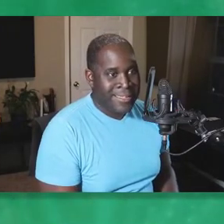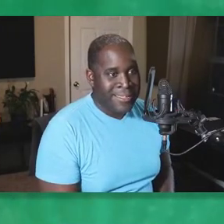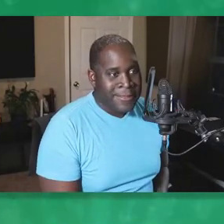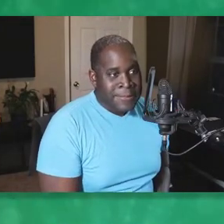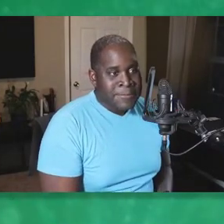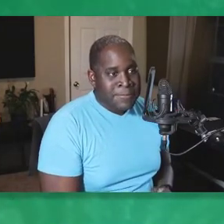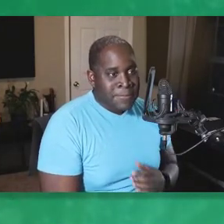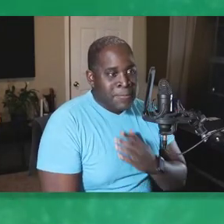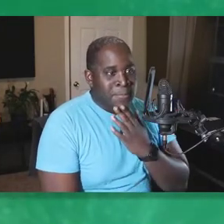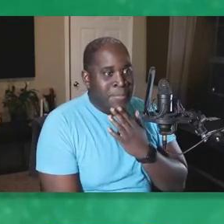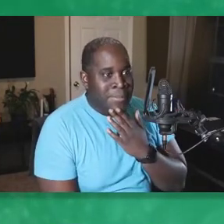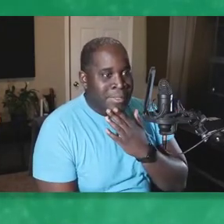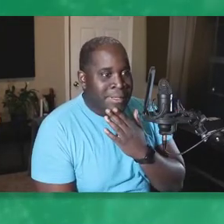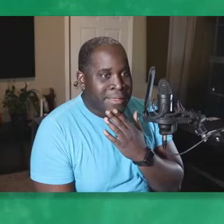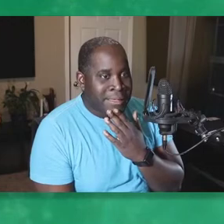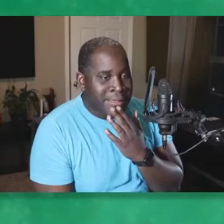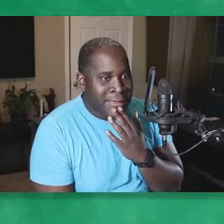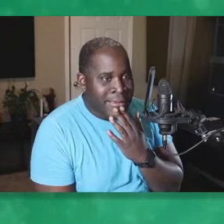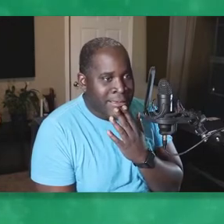You don't.